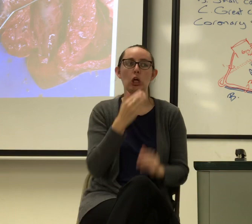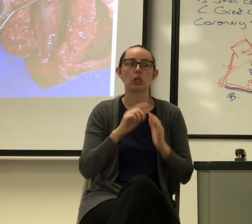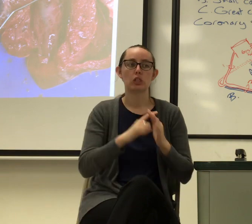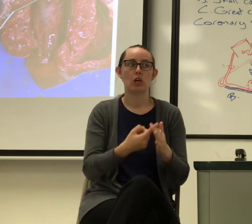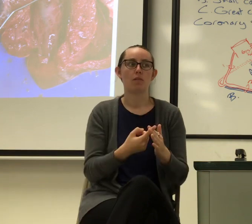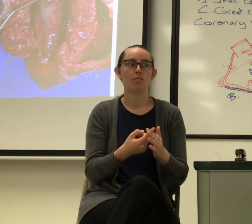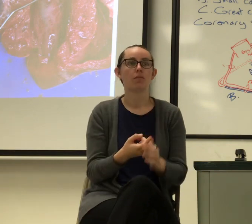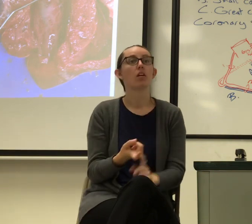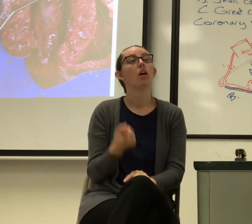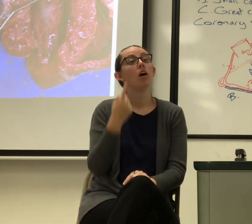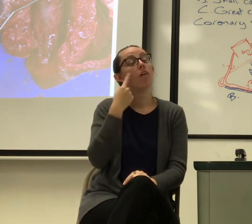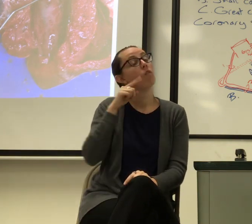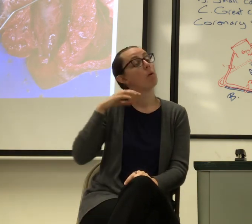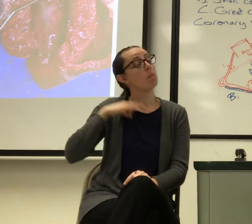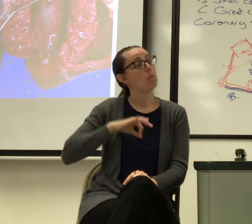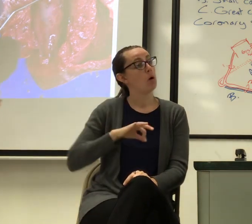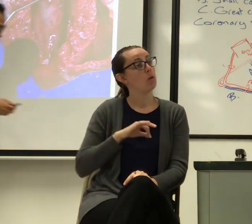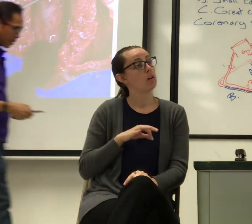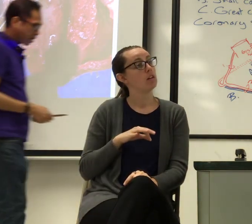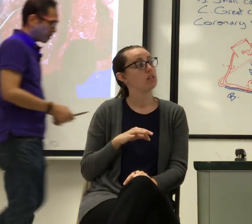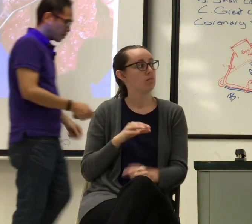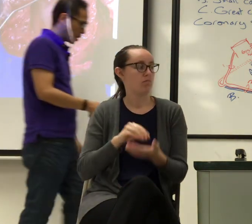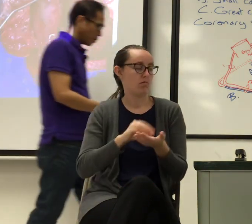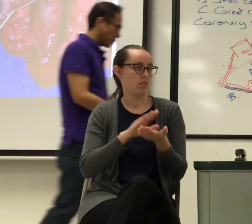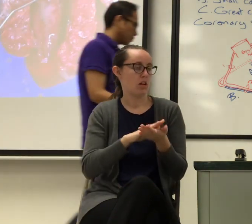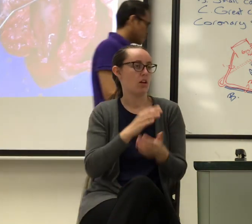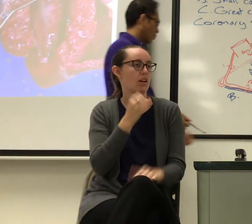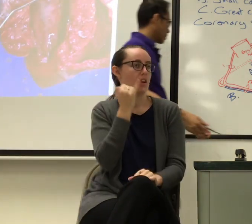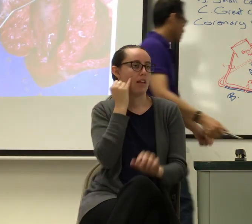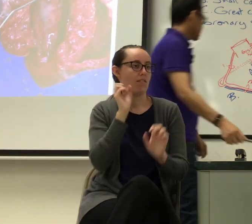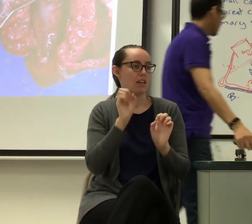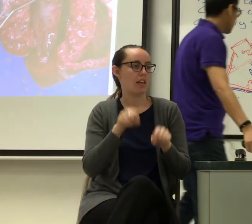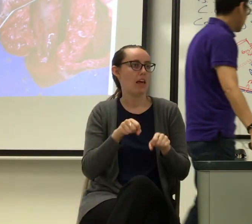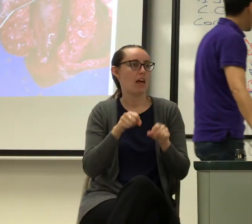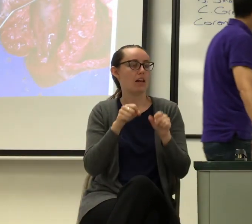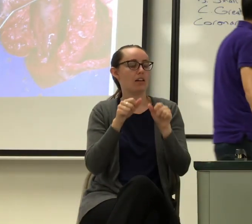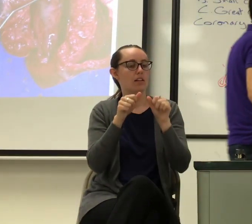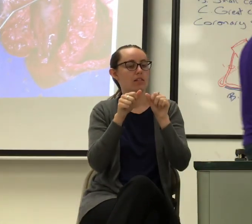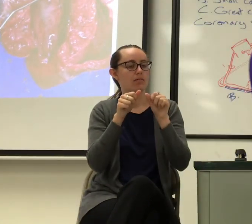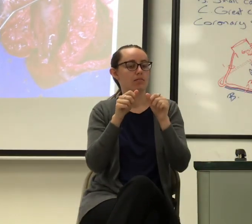write this down. If you can dissect the visceral pericardium, I'll give you a couple of bonus points.